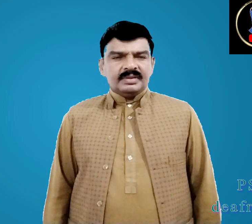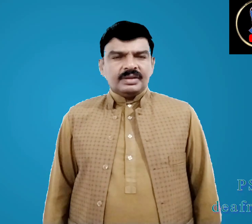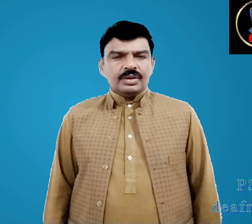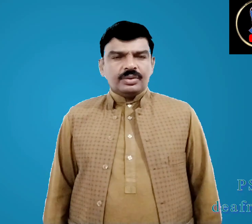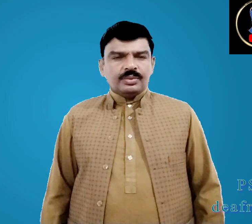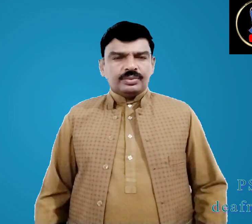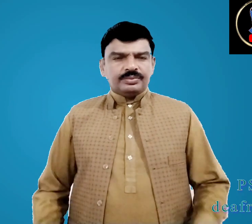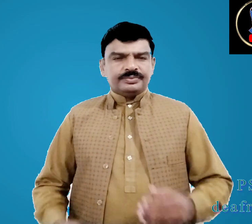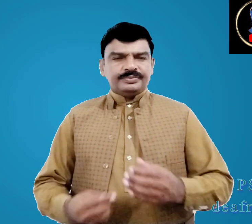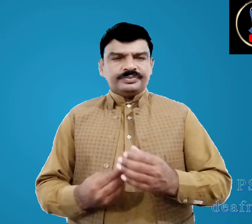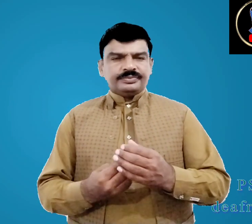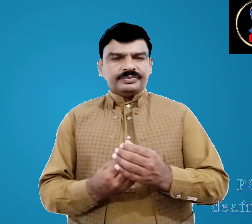grow,